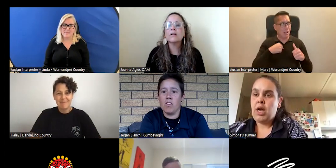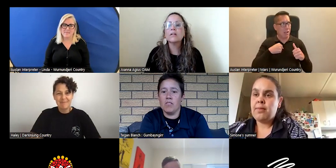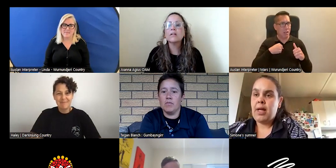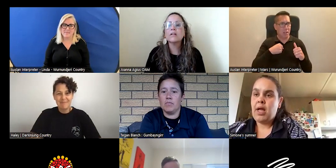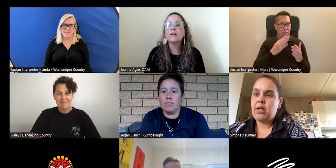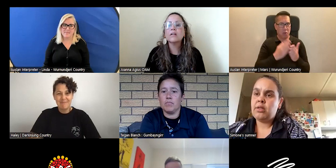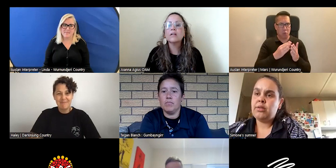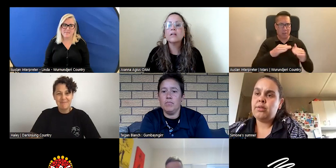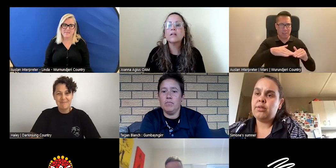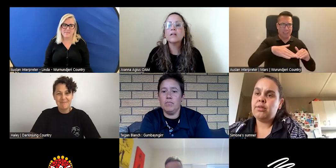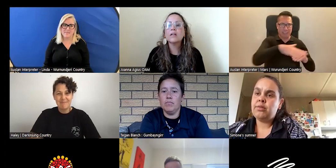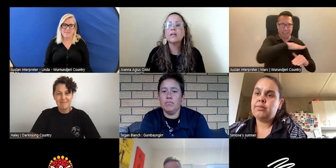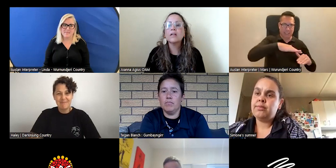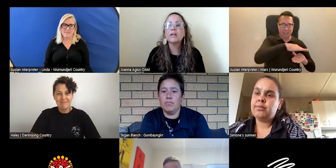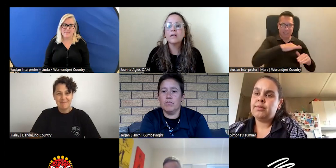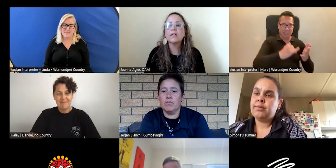metropolitan area.